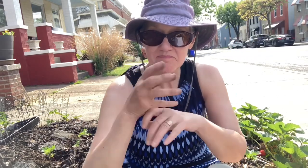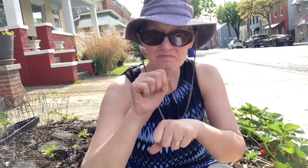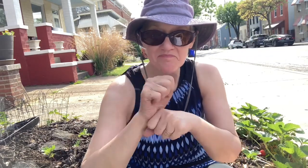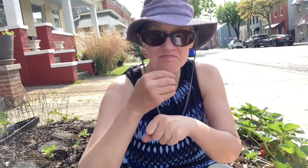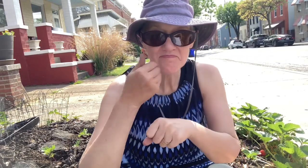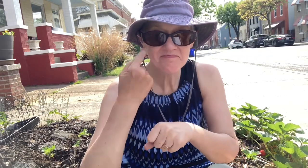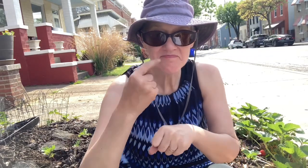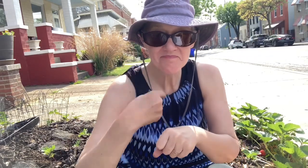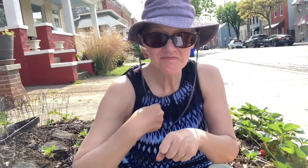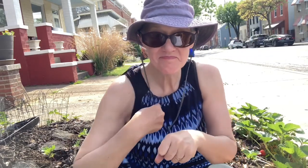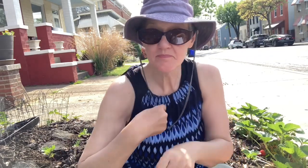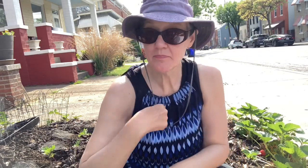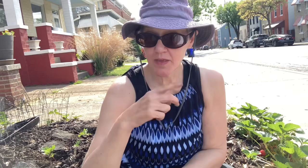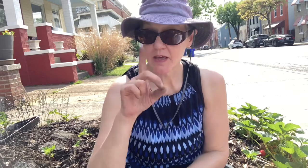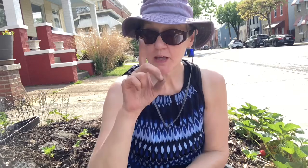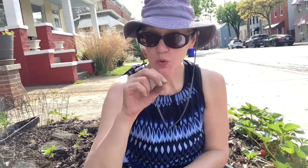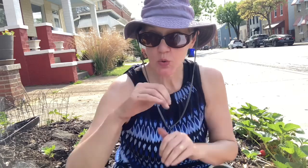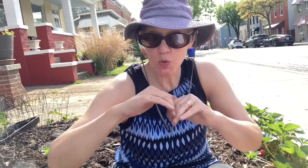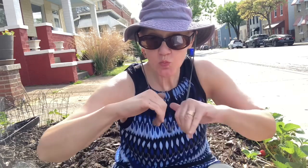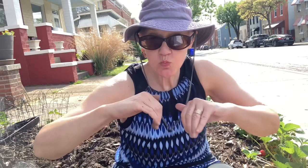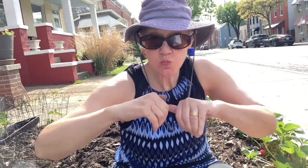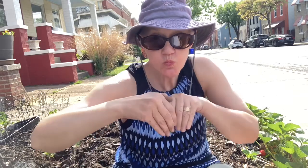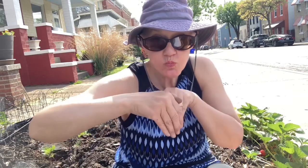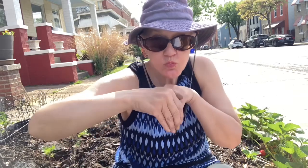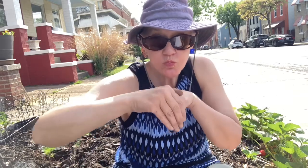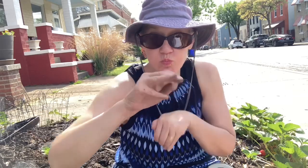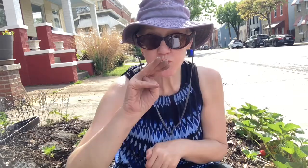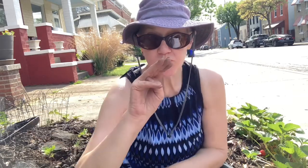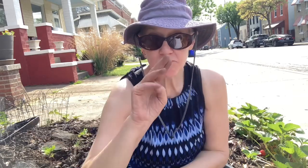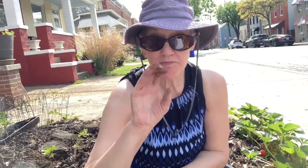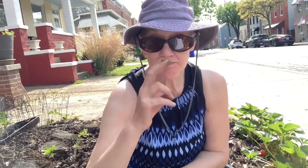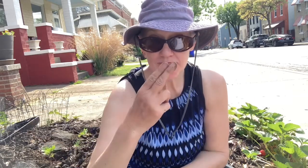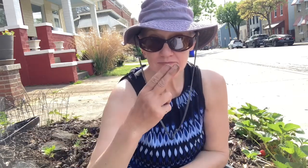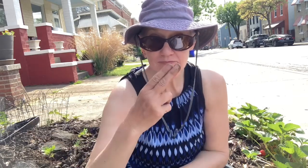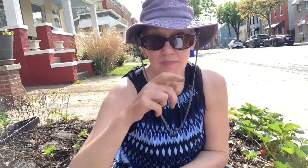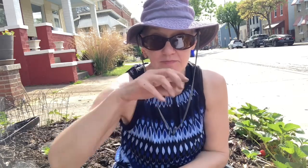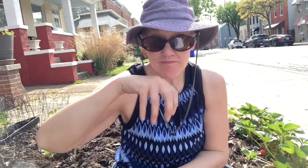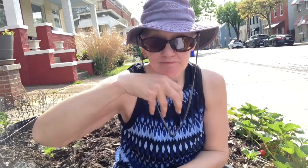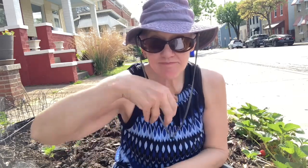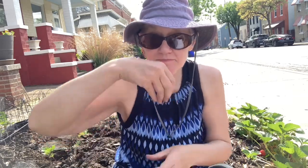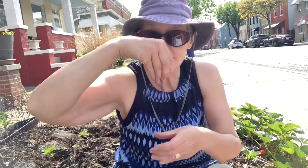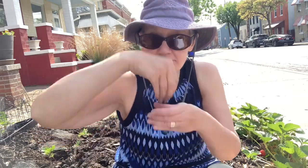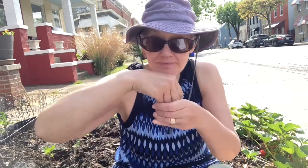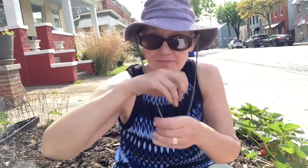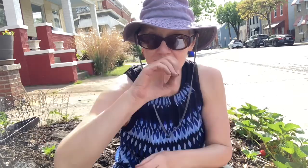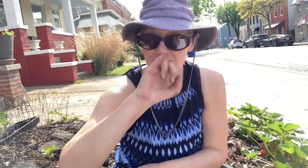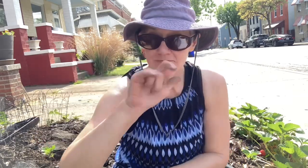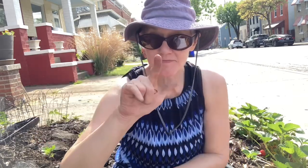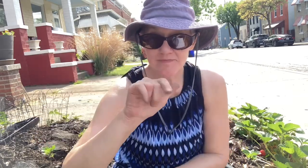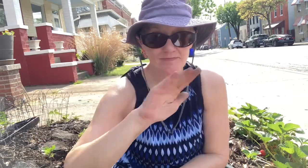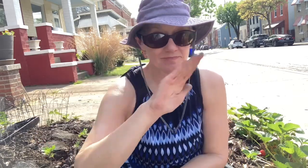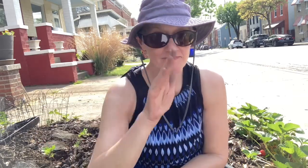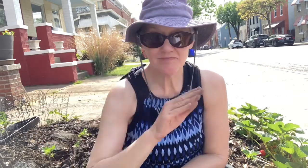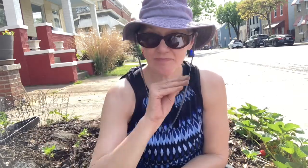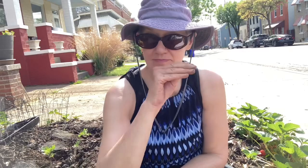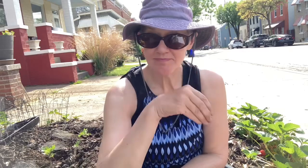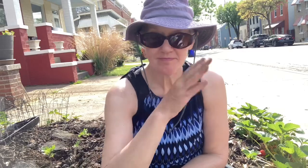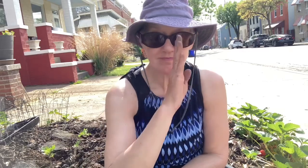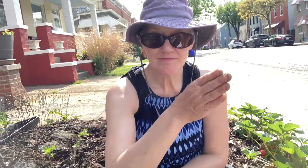So plants work best for me. Now I do move apart the mulch to plant into the soil. Never plant